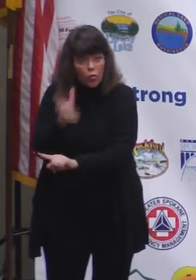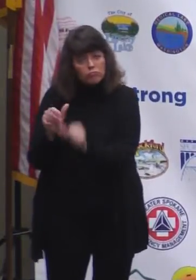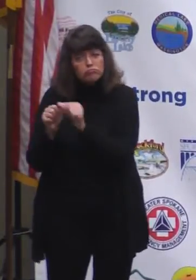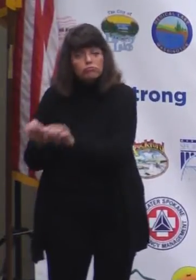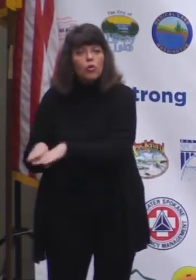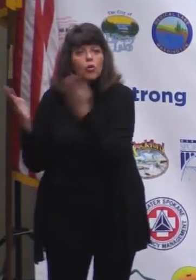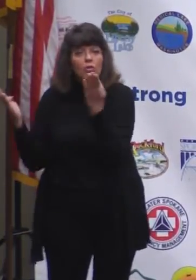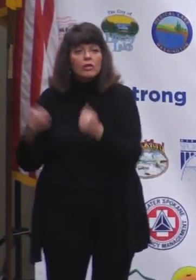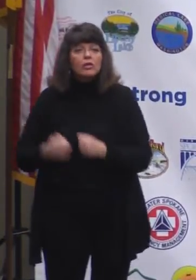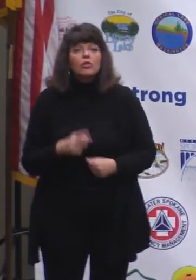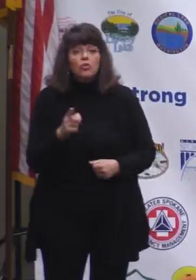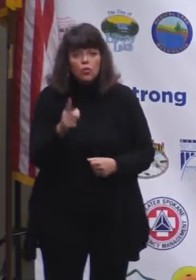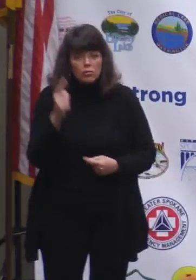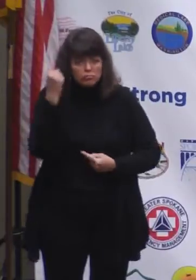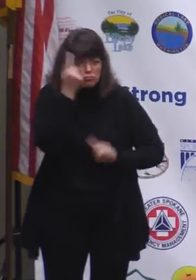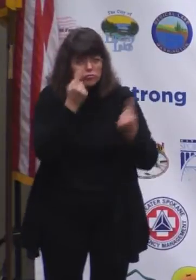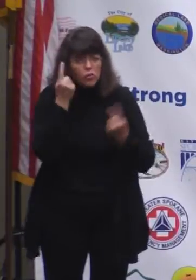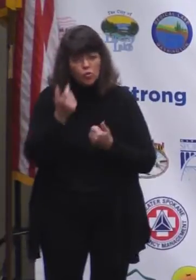go to